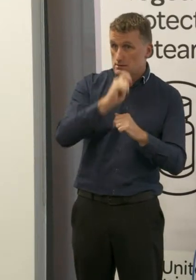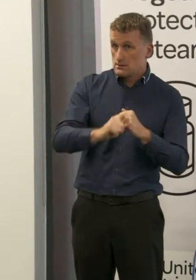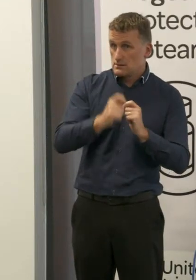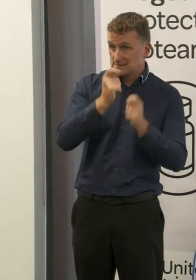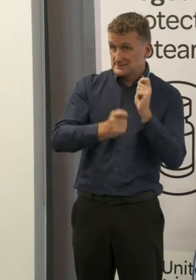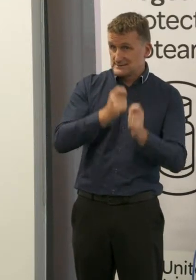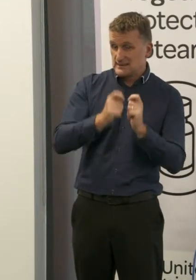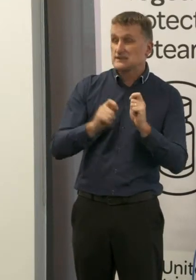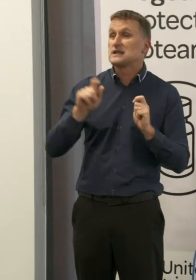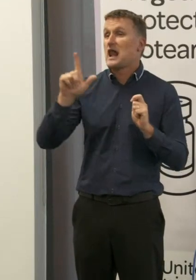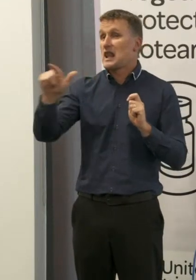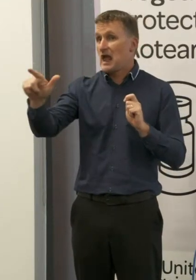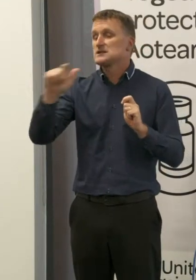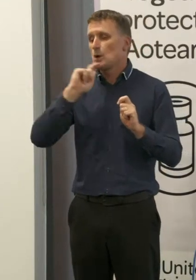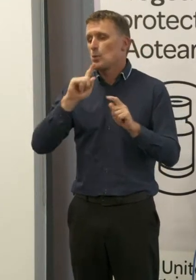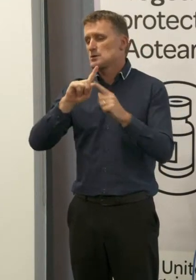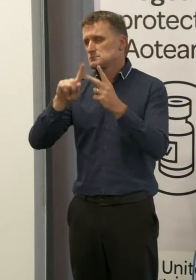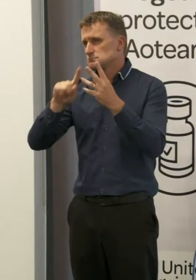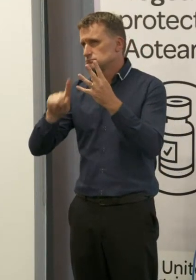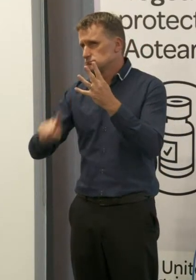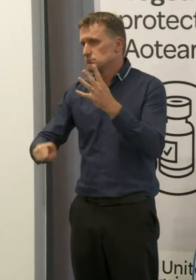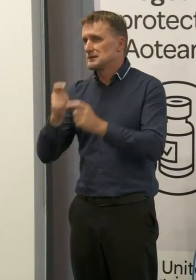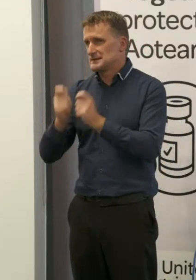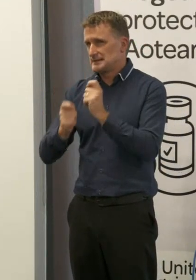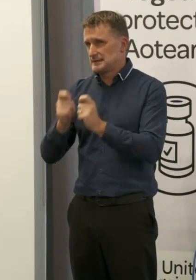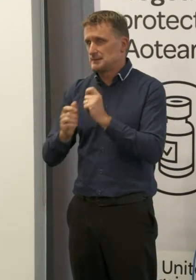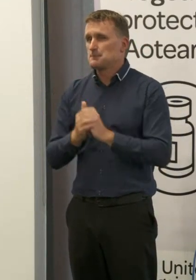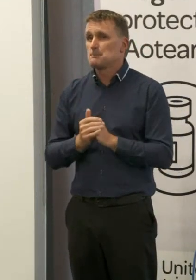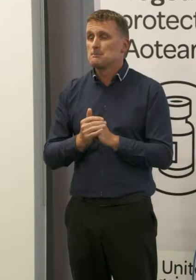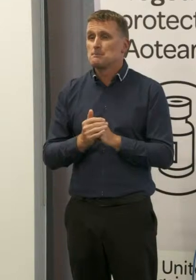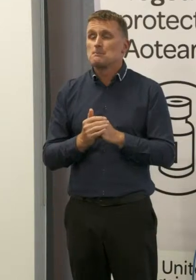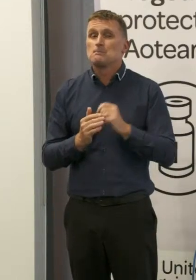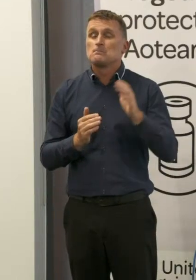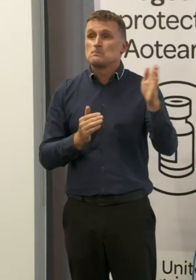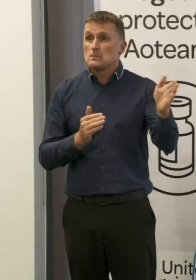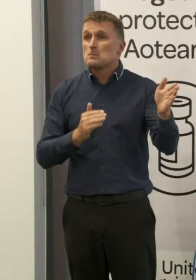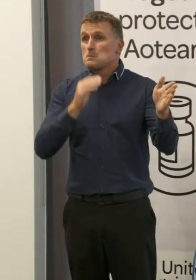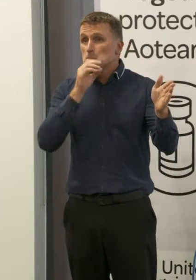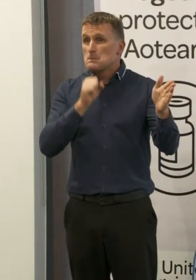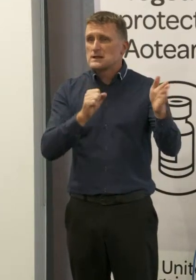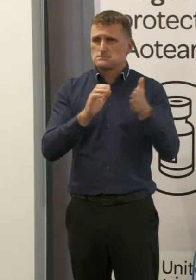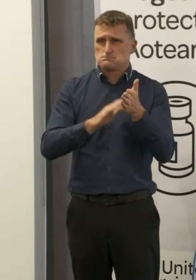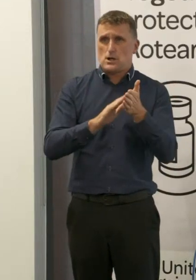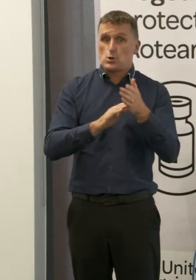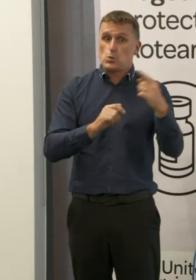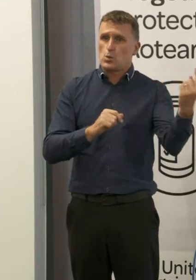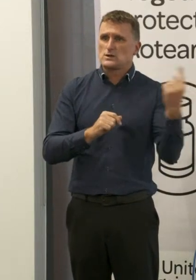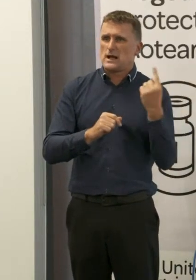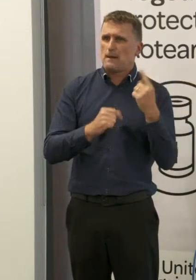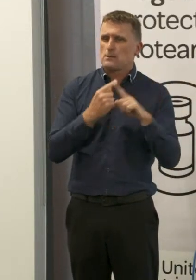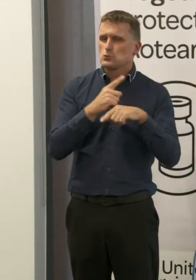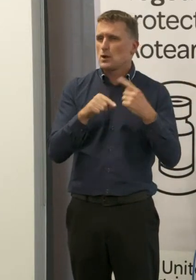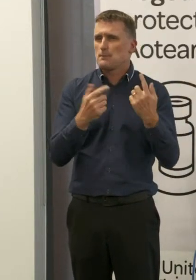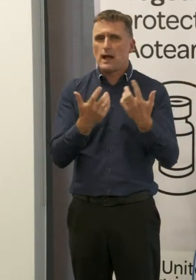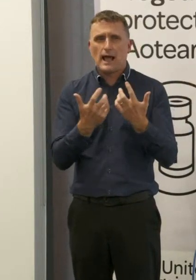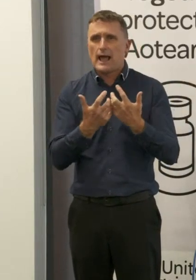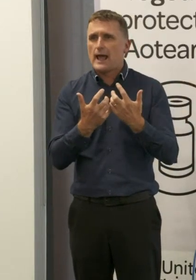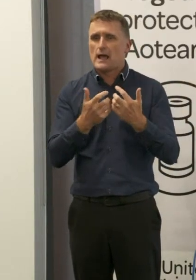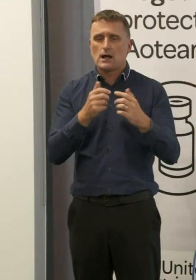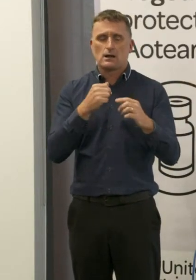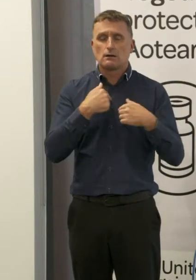other types of testing. And Michael will touch upon those methods that we're going to have in place that people can upload their